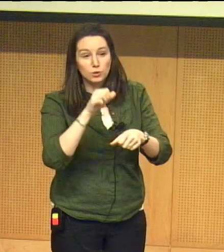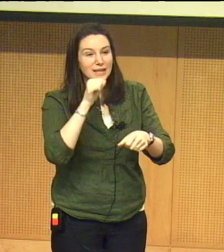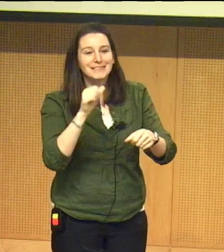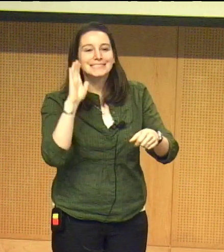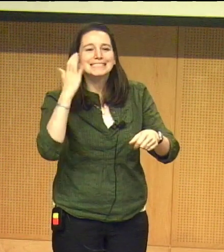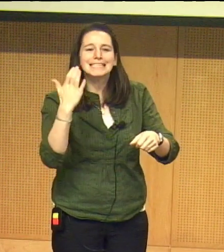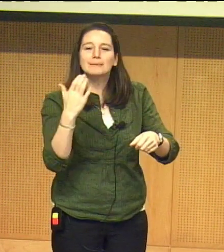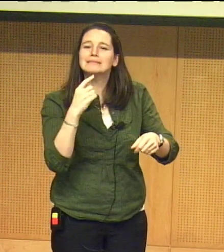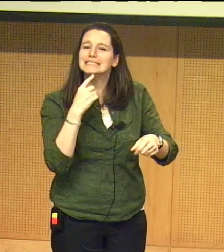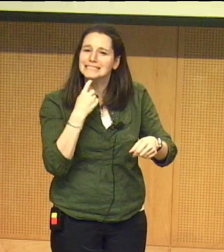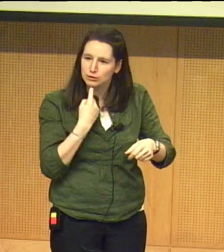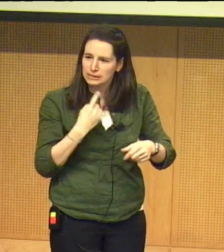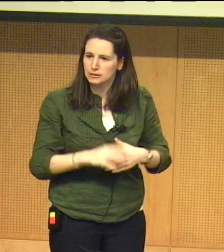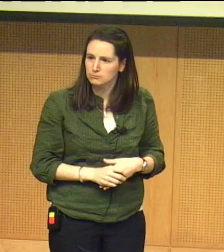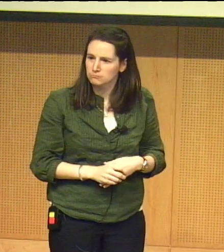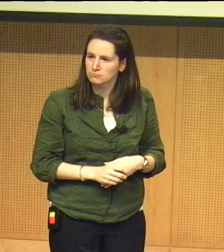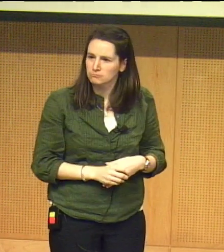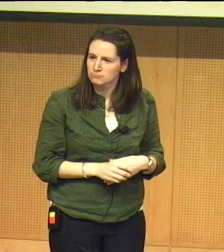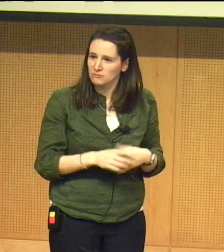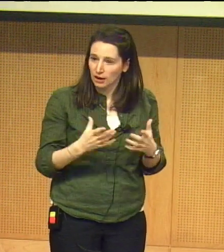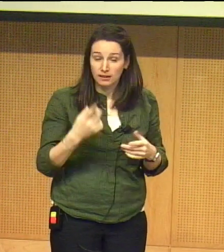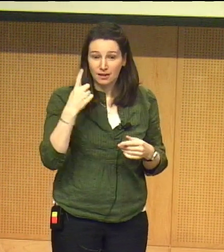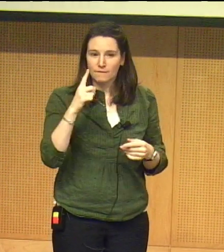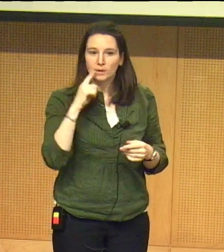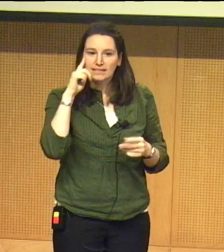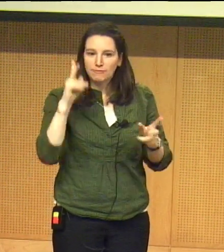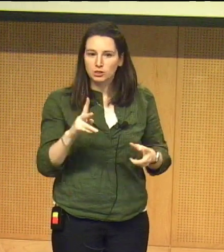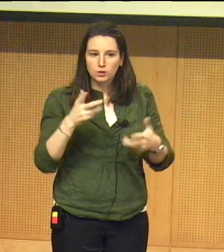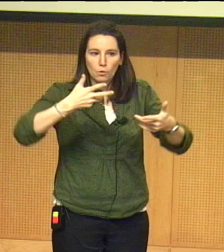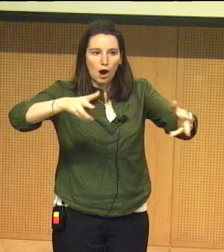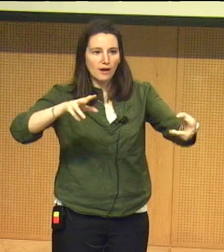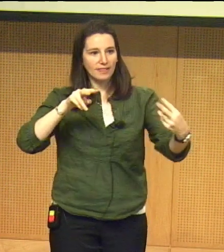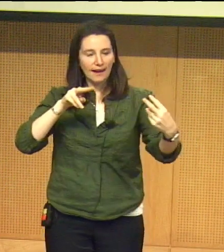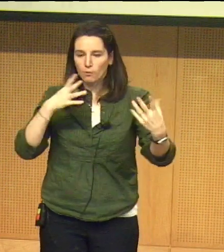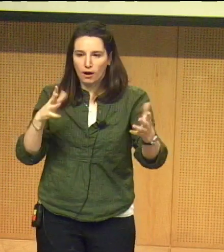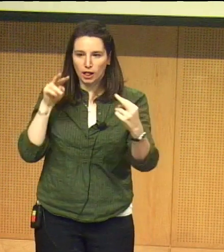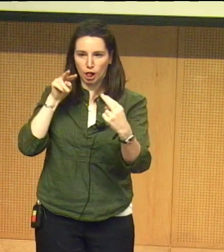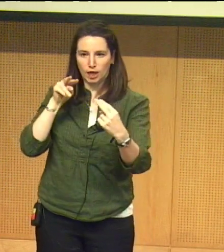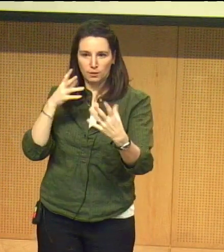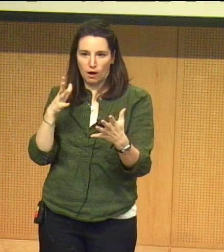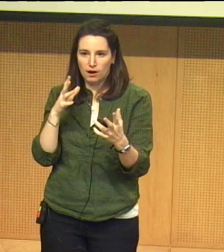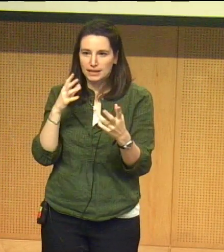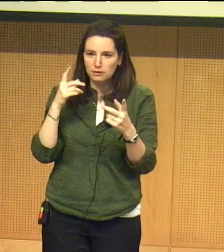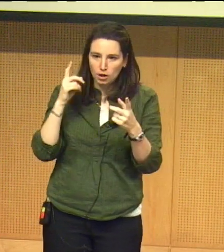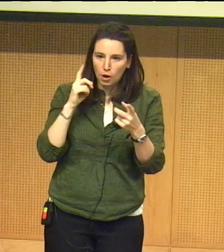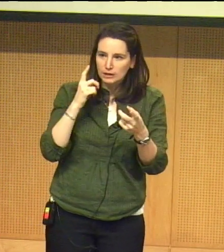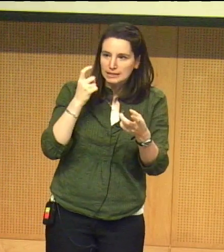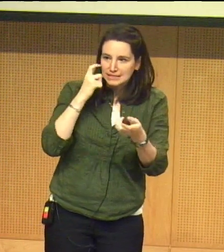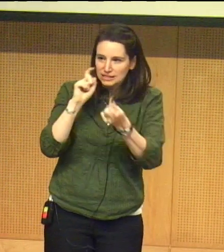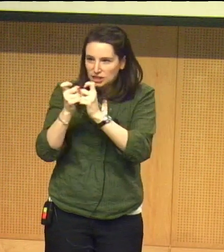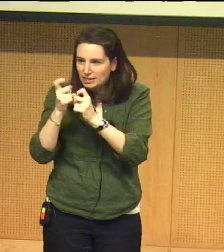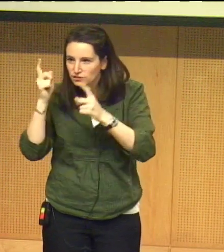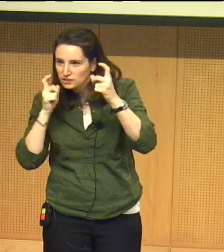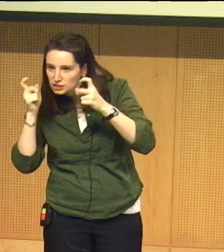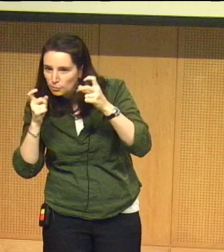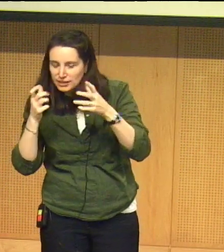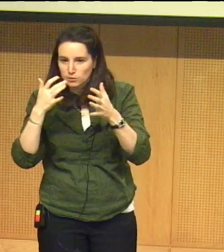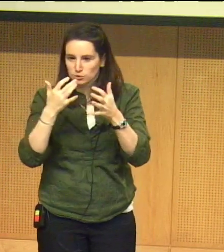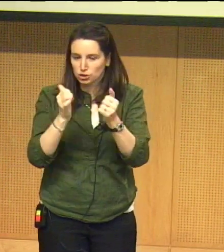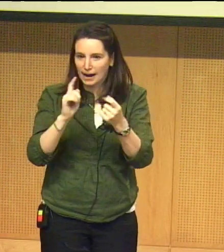didn't seem serious. All right. For a deaf person, we're already there, we're already looking, we're already, seeing change of expression. We're trying